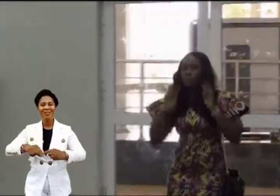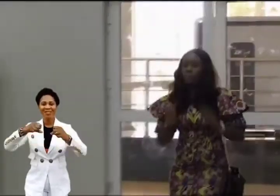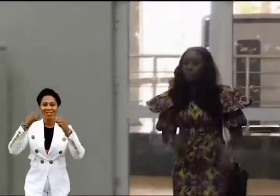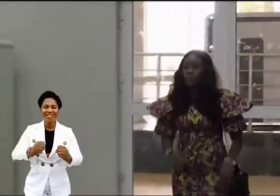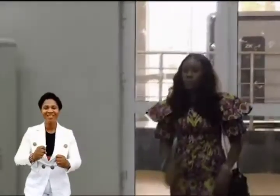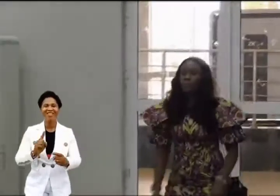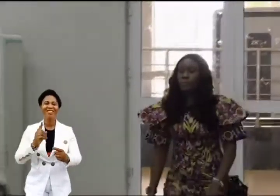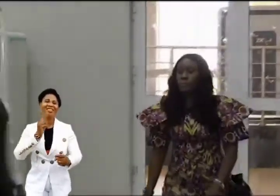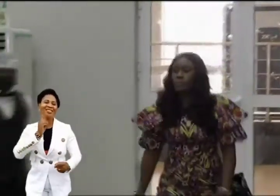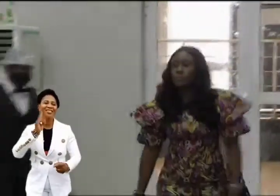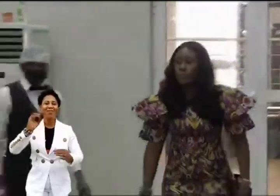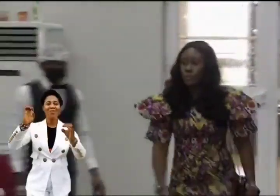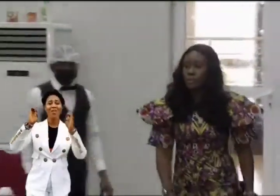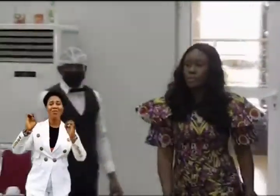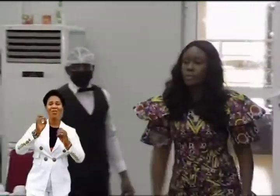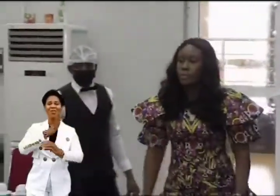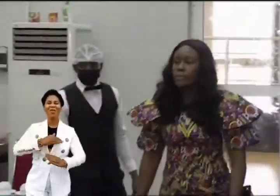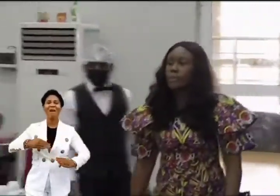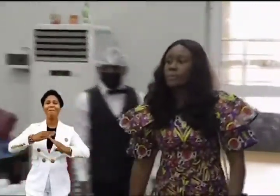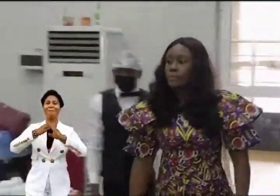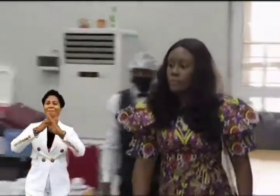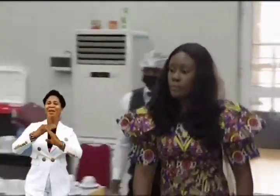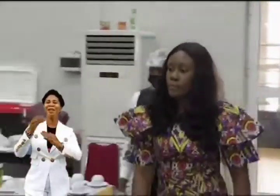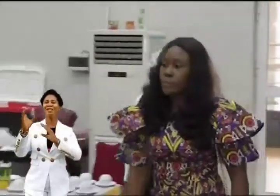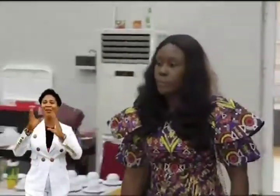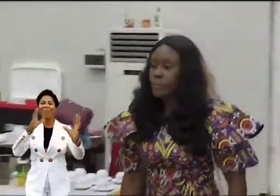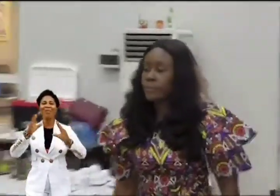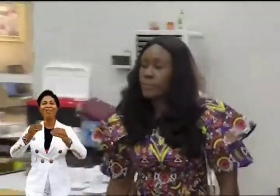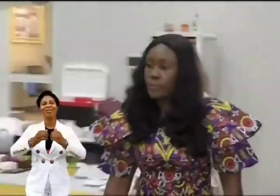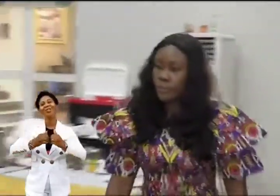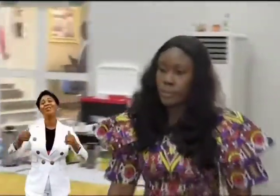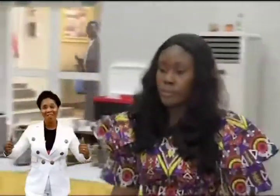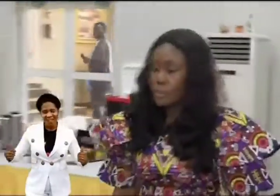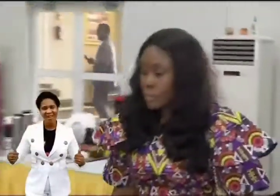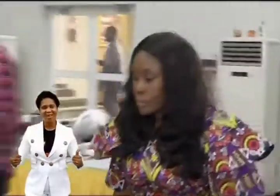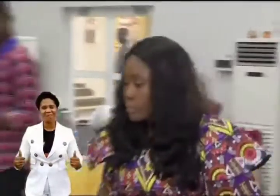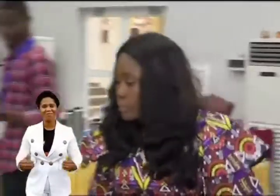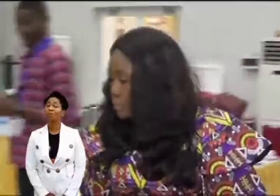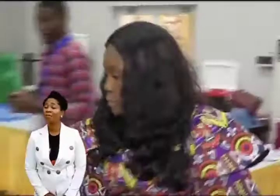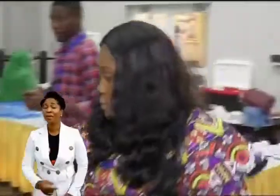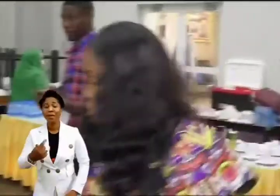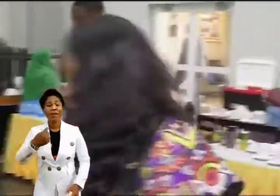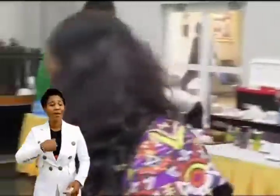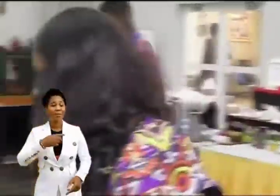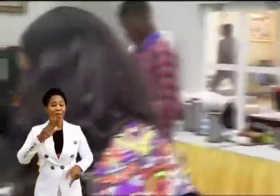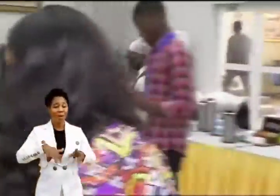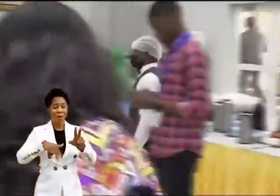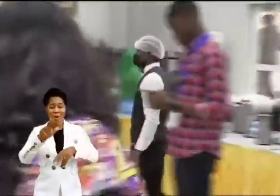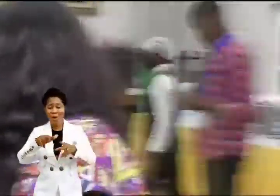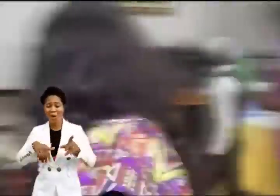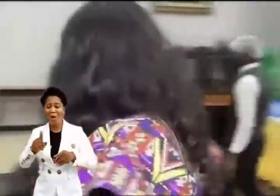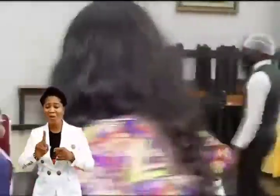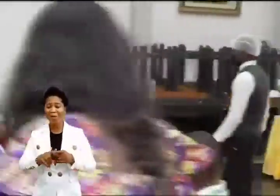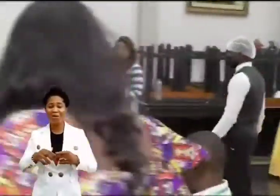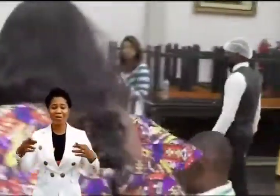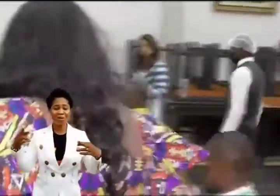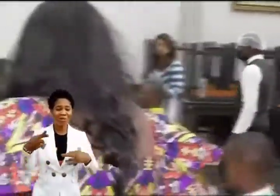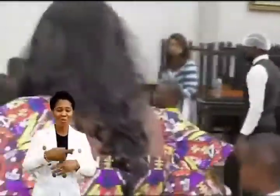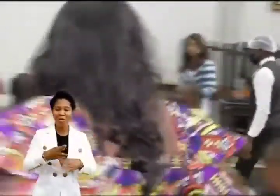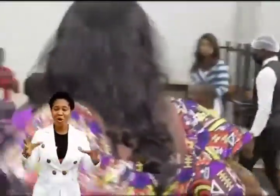I'm walking into this room wondering, how do I communicate with this group of persons?